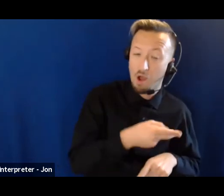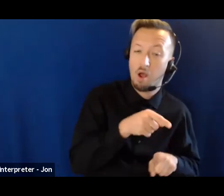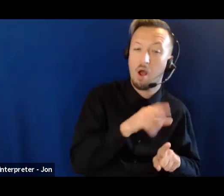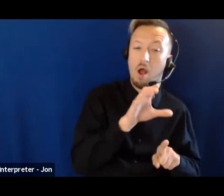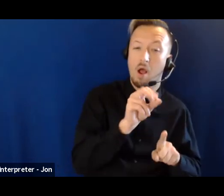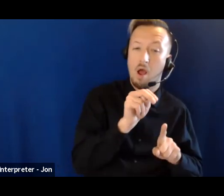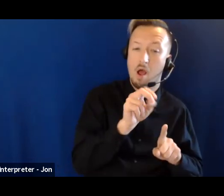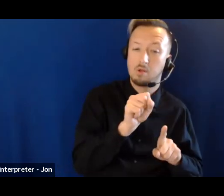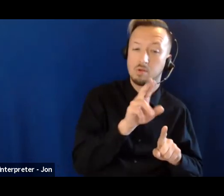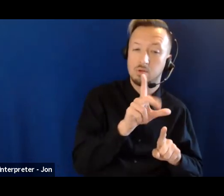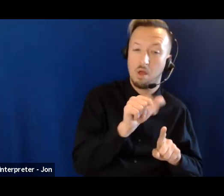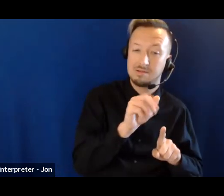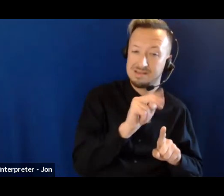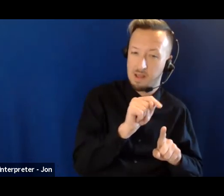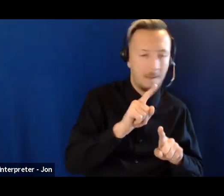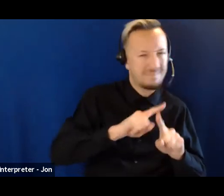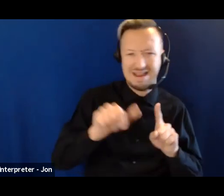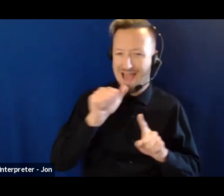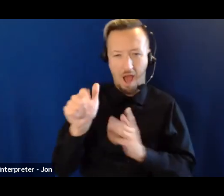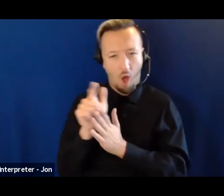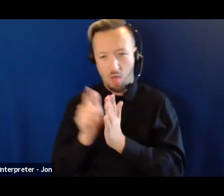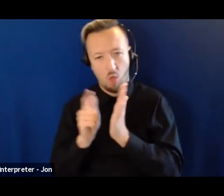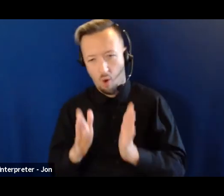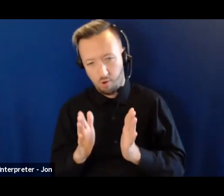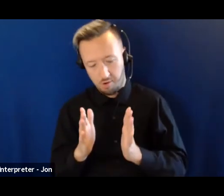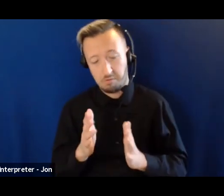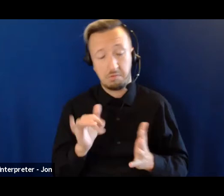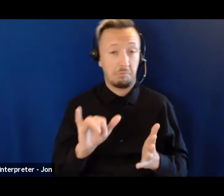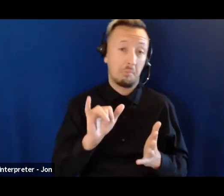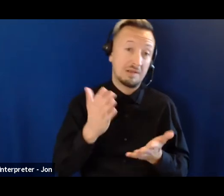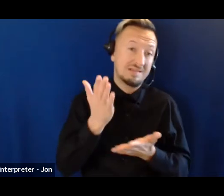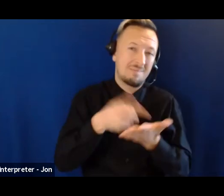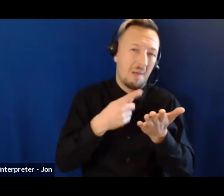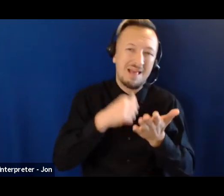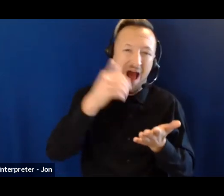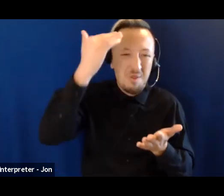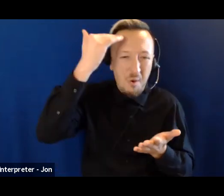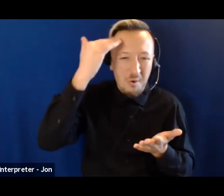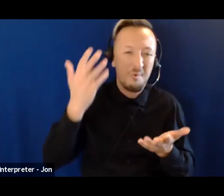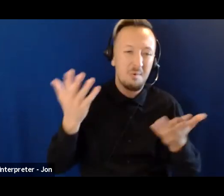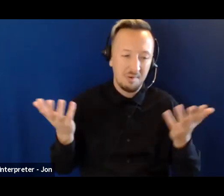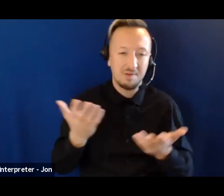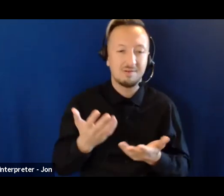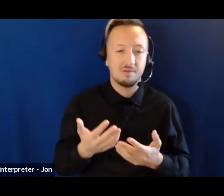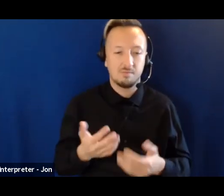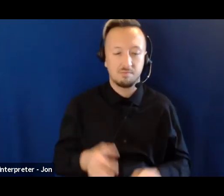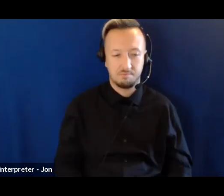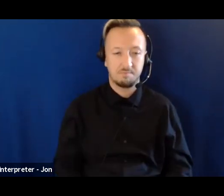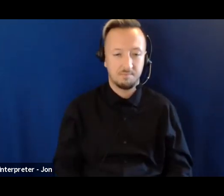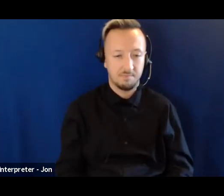B funds. So, I mean, you know, it's stuff like that that you just don't know, but it's in there, so it's good to have.